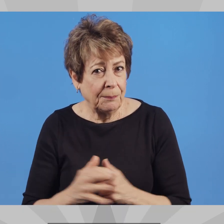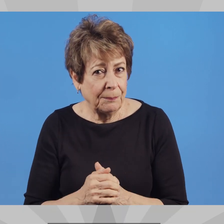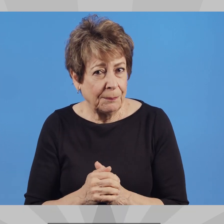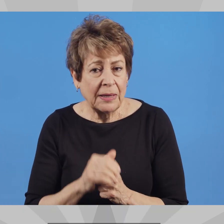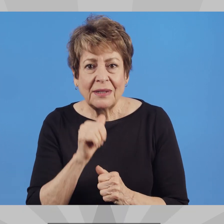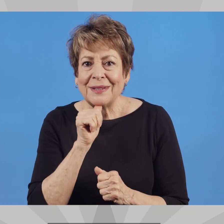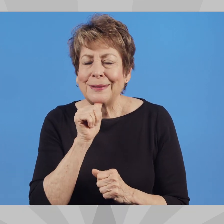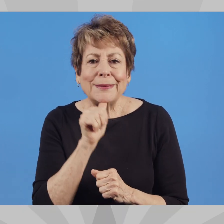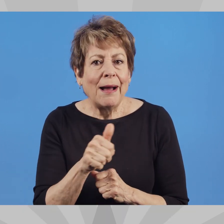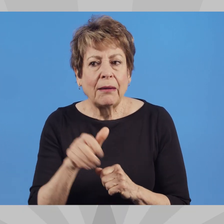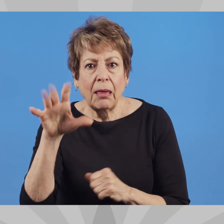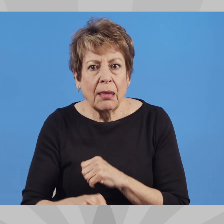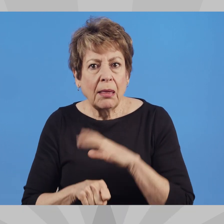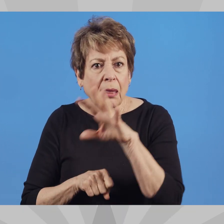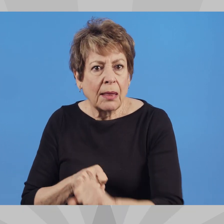away.